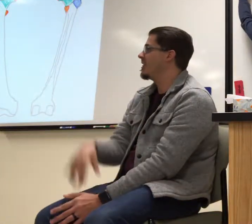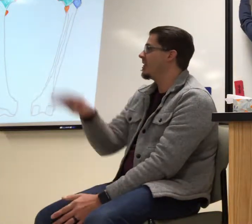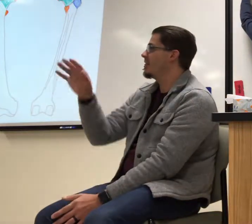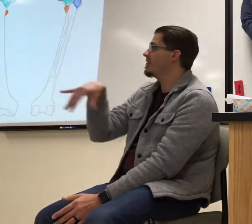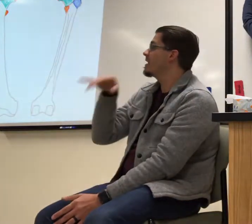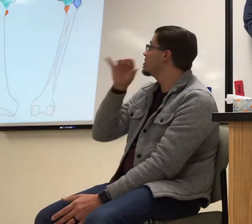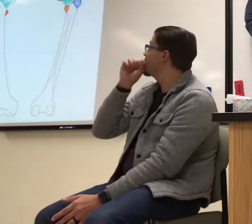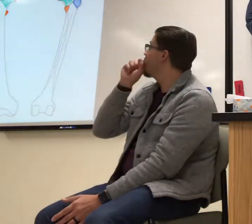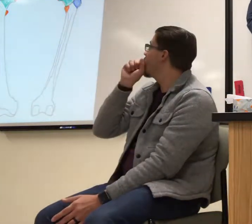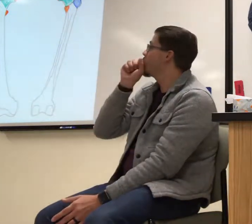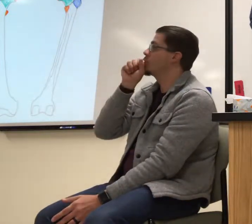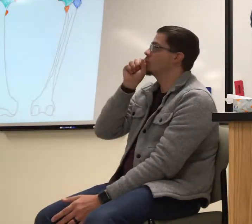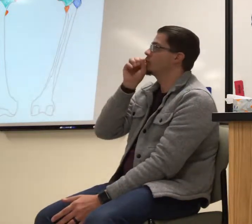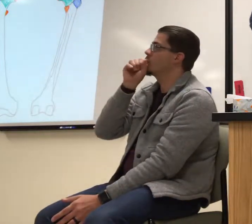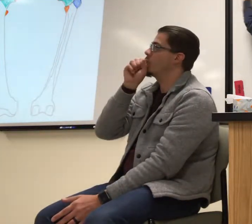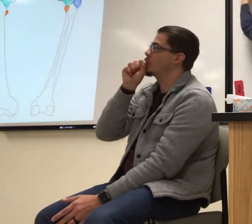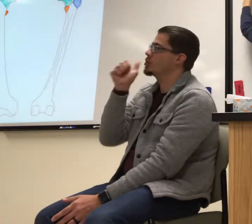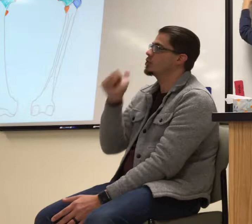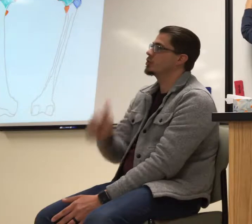Still on femur.